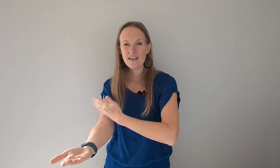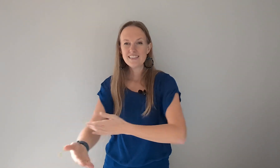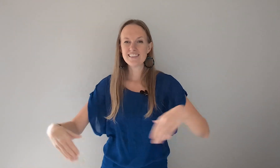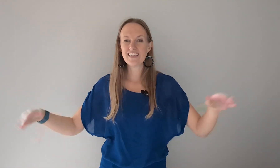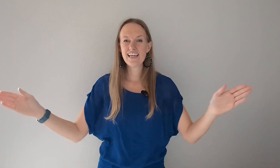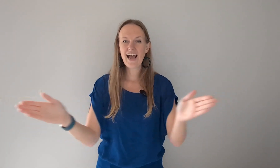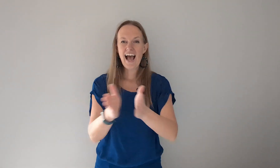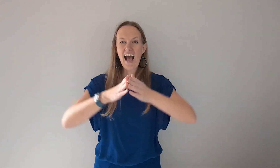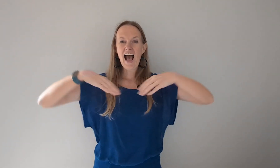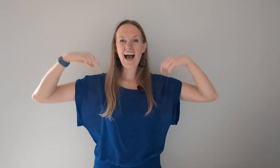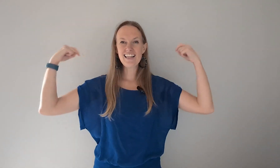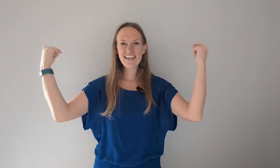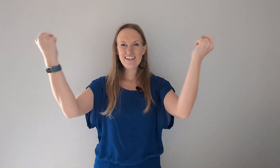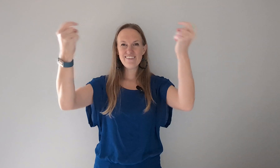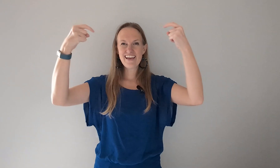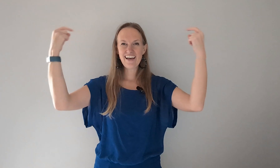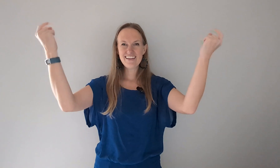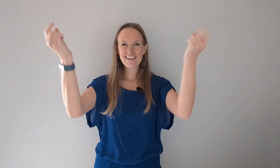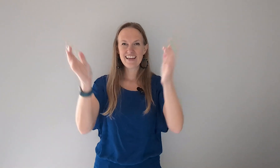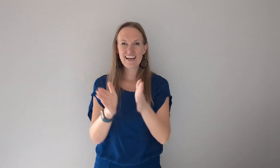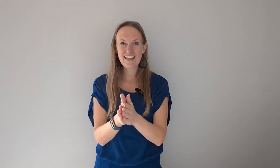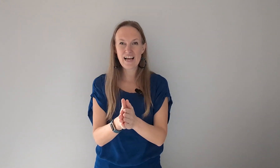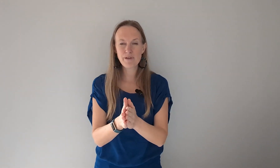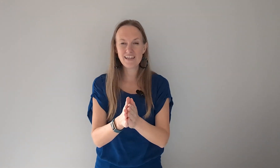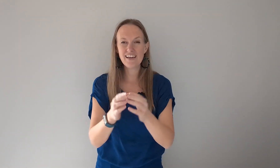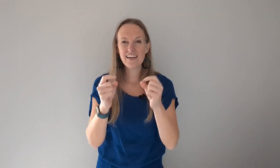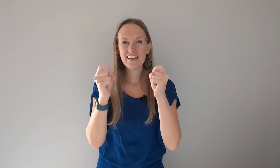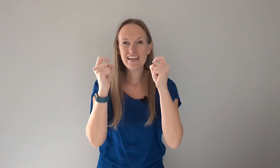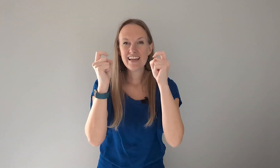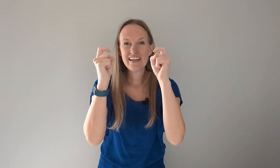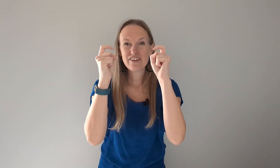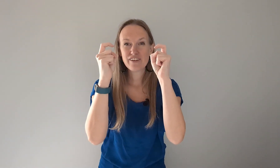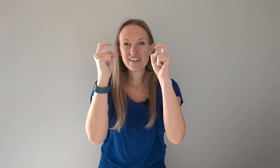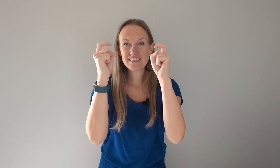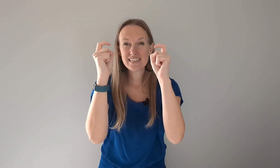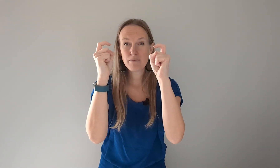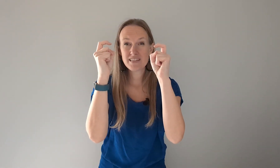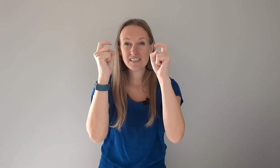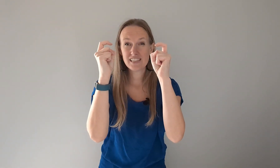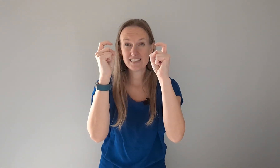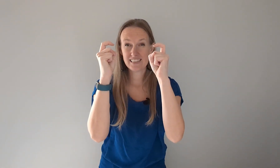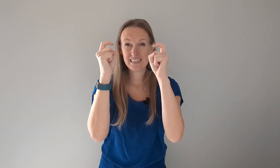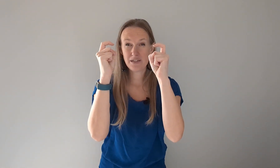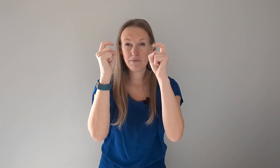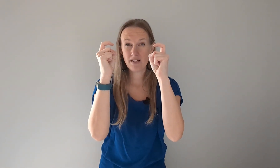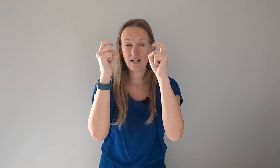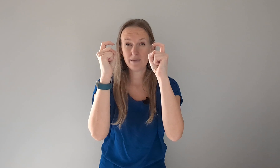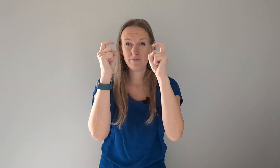Sing hallelujah, clapping Your fingers, same position as the sin